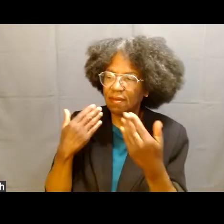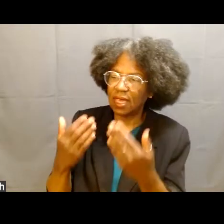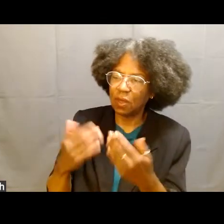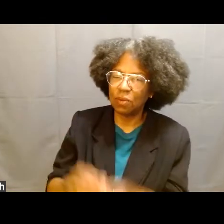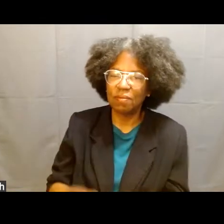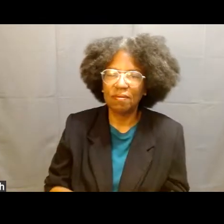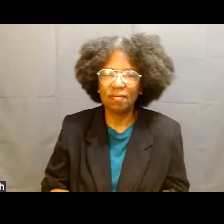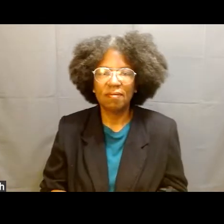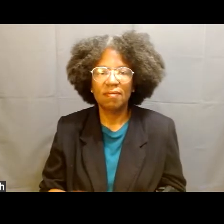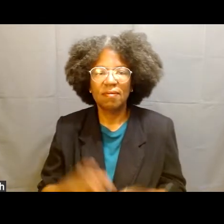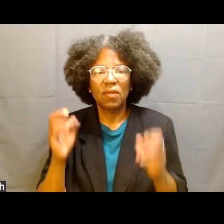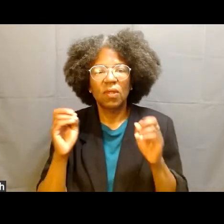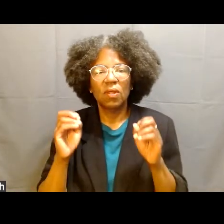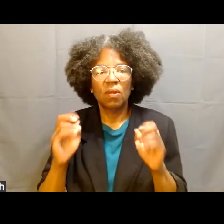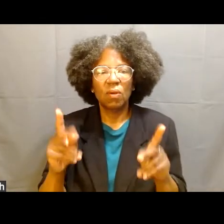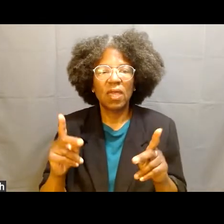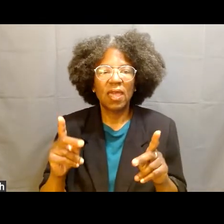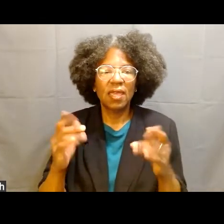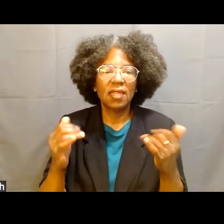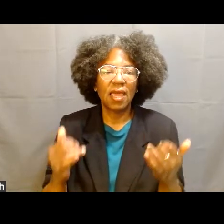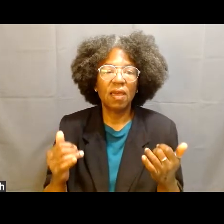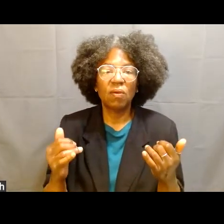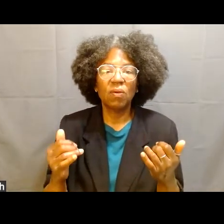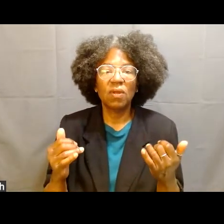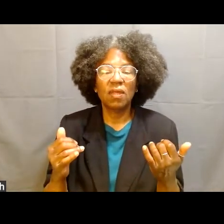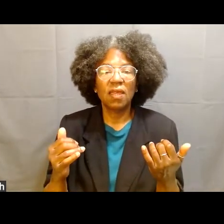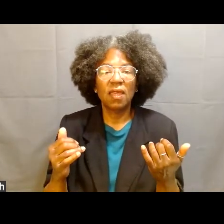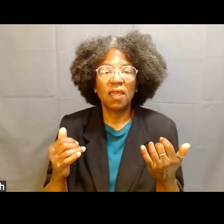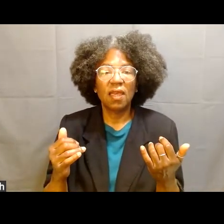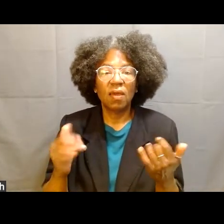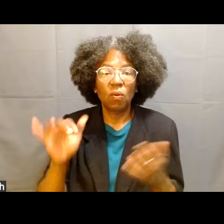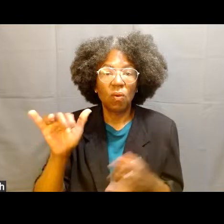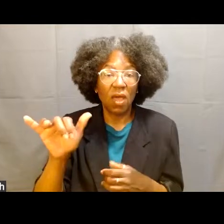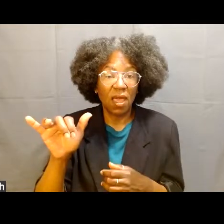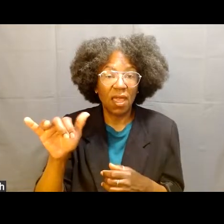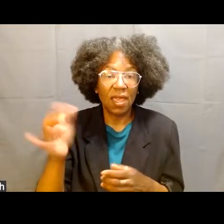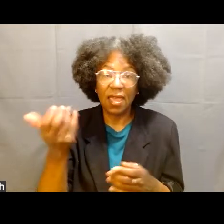Okay, now, why? Any future board items?